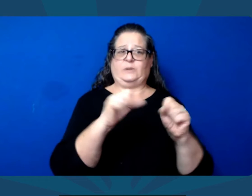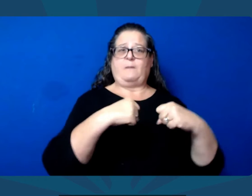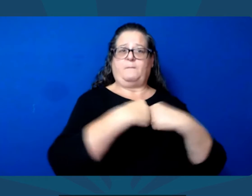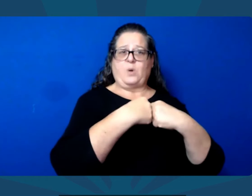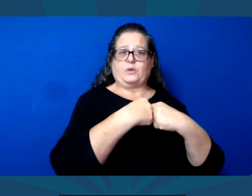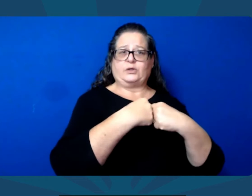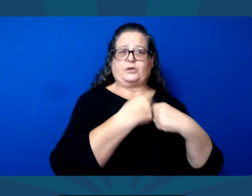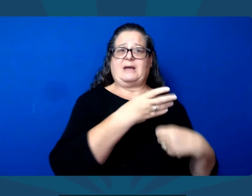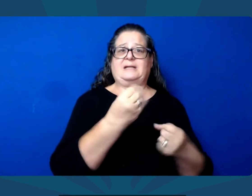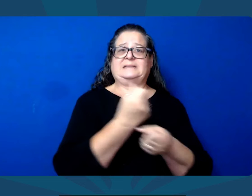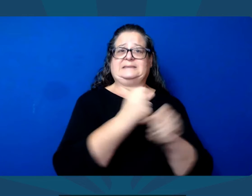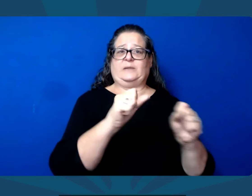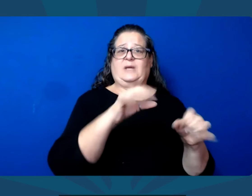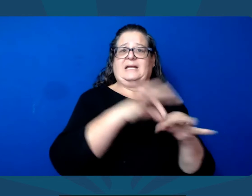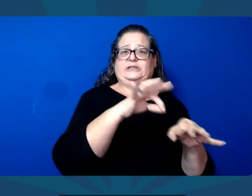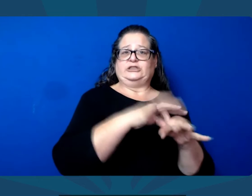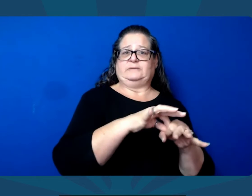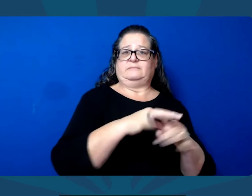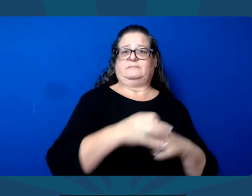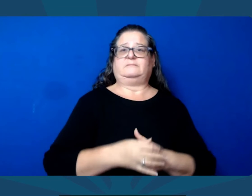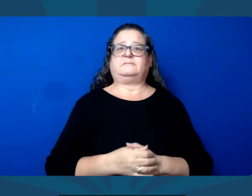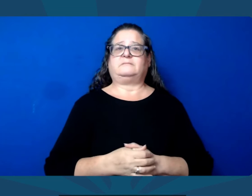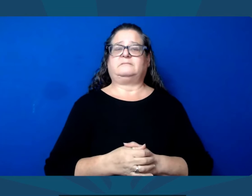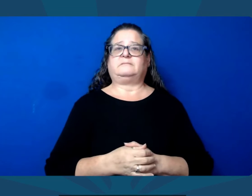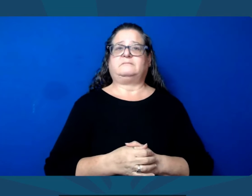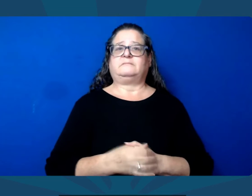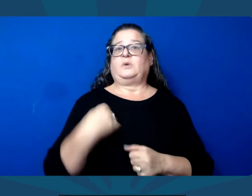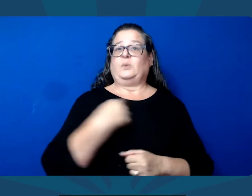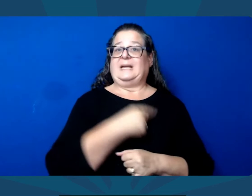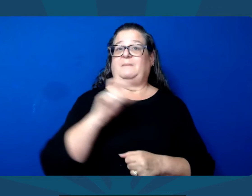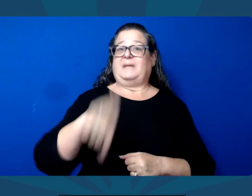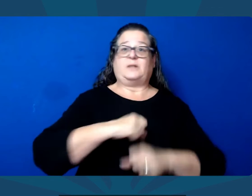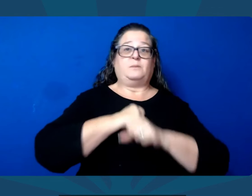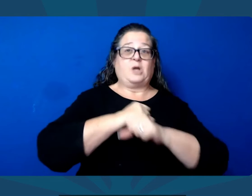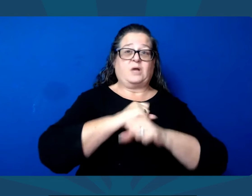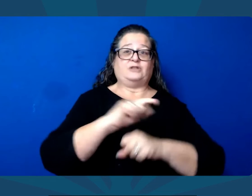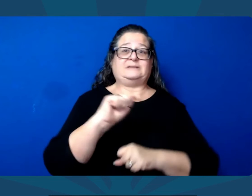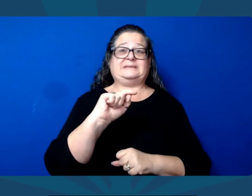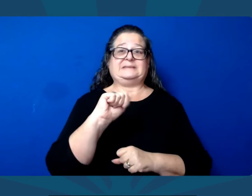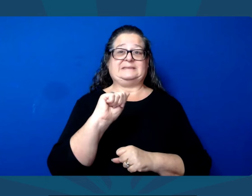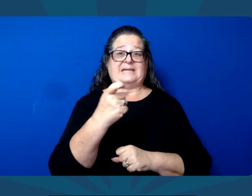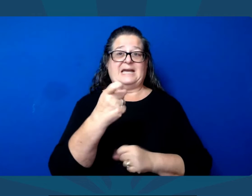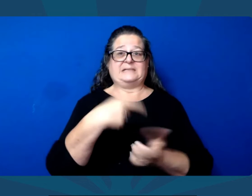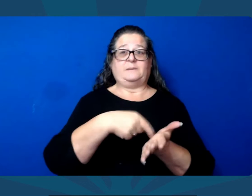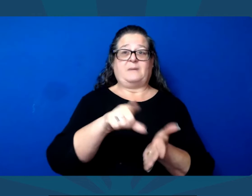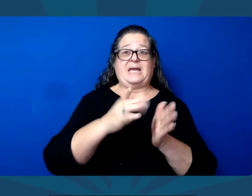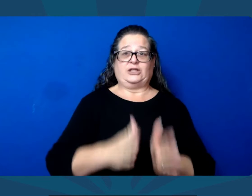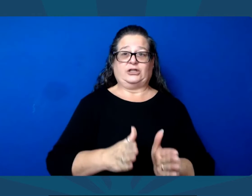We need secure borders and secure elections. We must